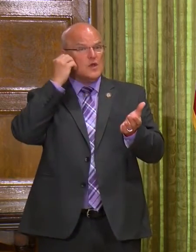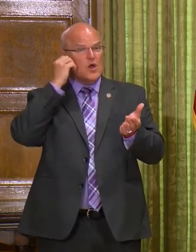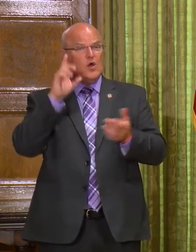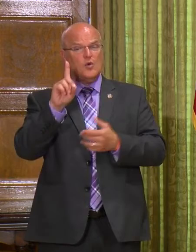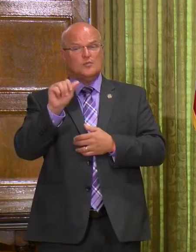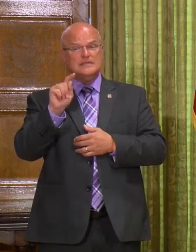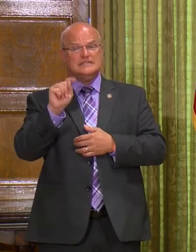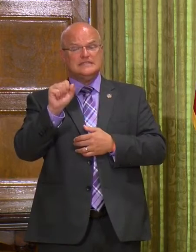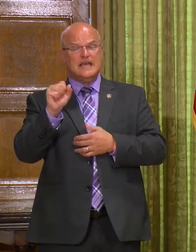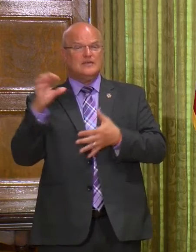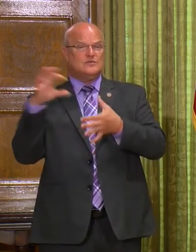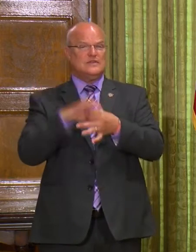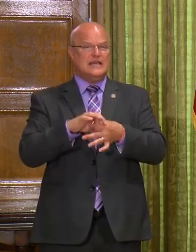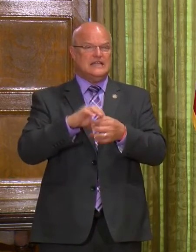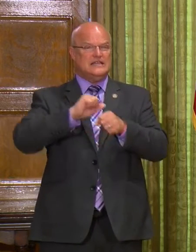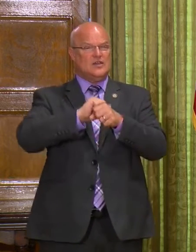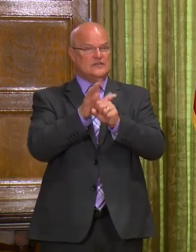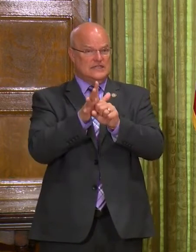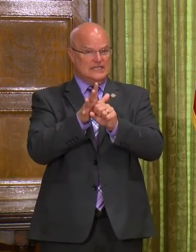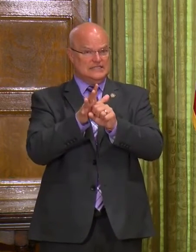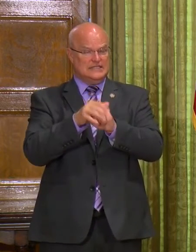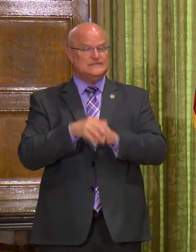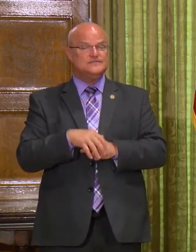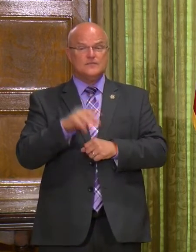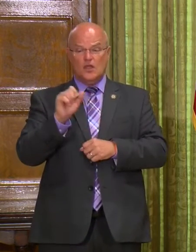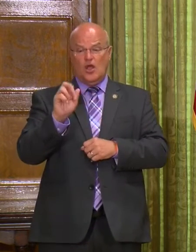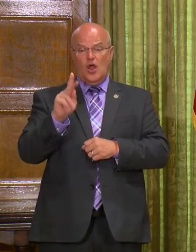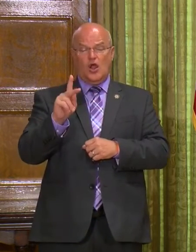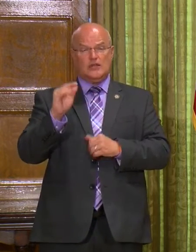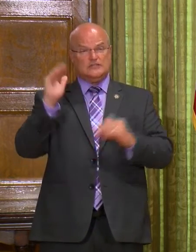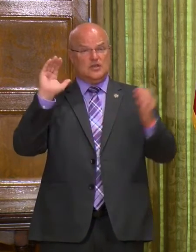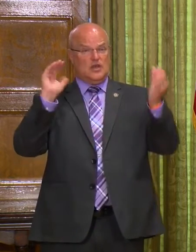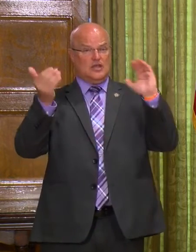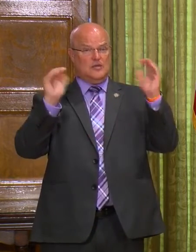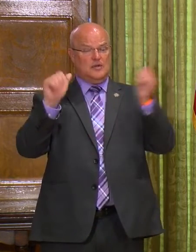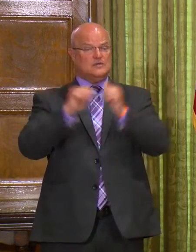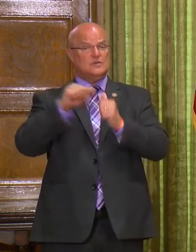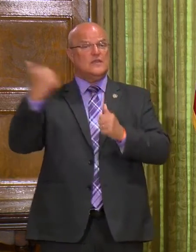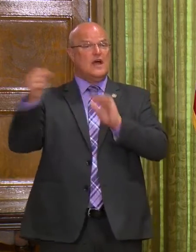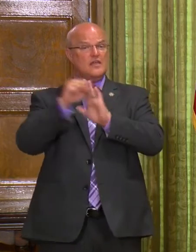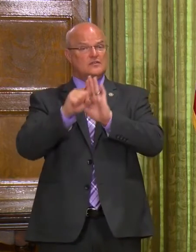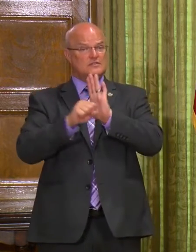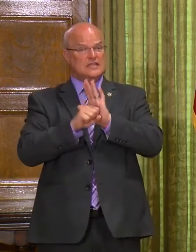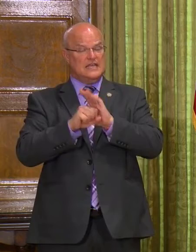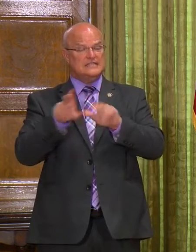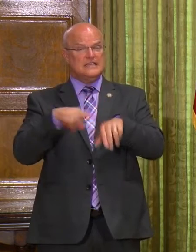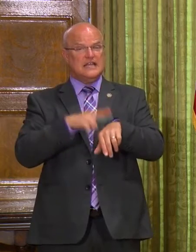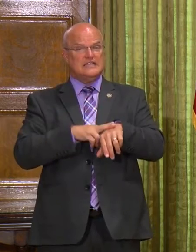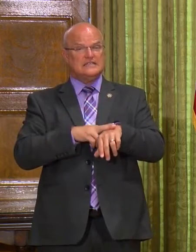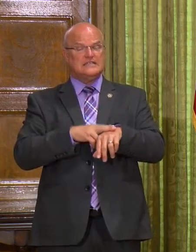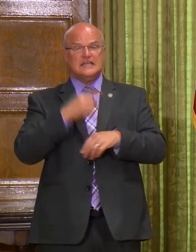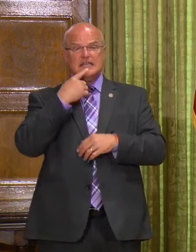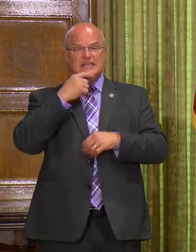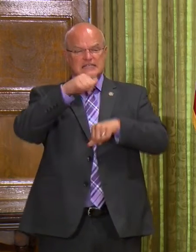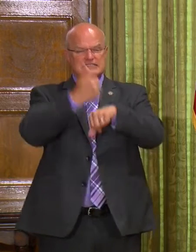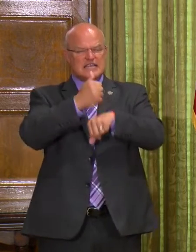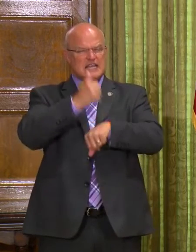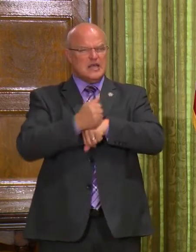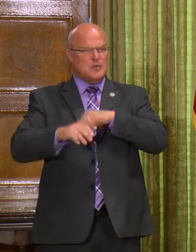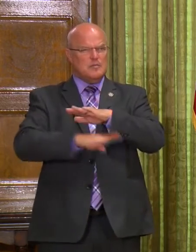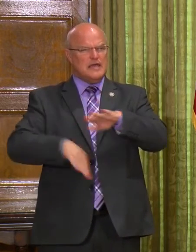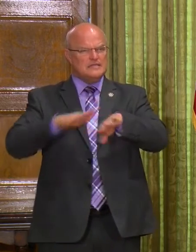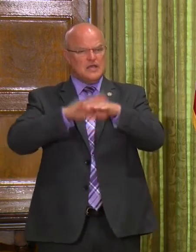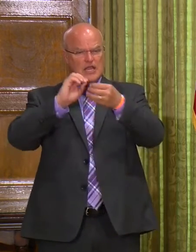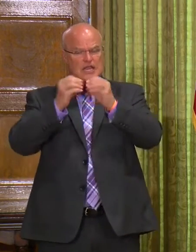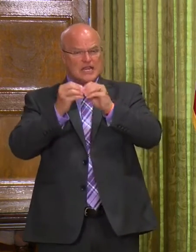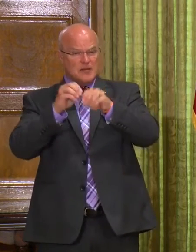to COVID-19. And according to this data, how Arkansas ranks in comparison to other states in our nation, they set it up based on